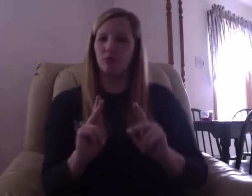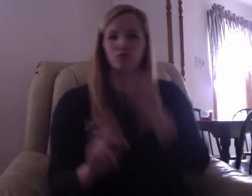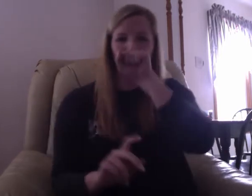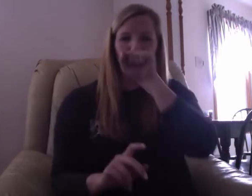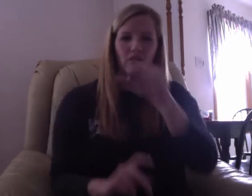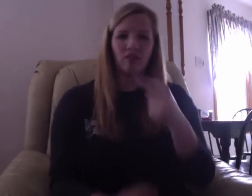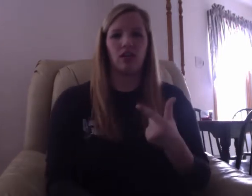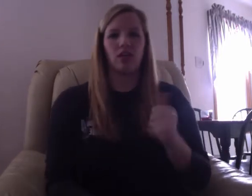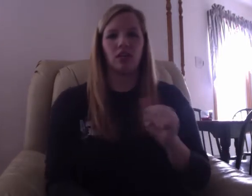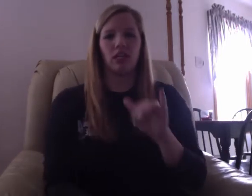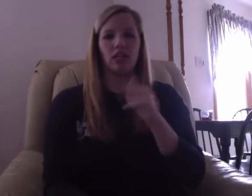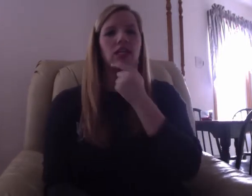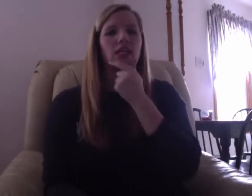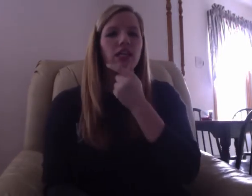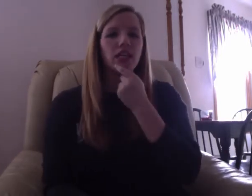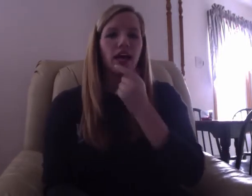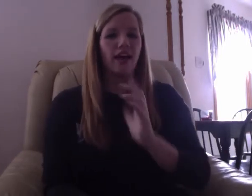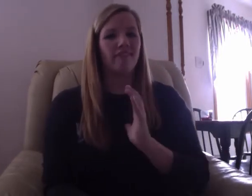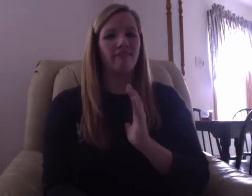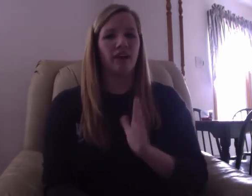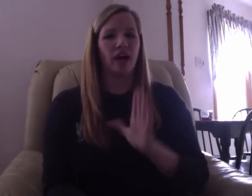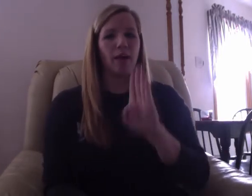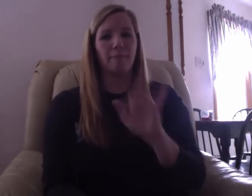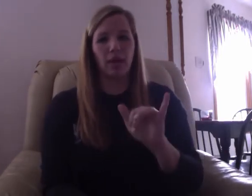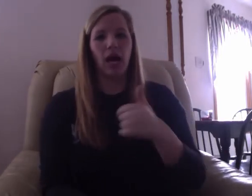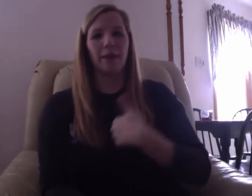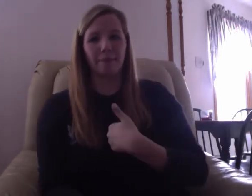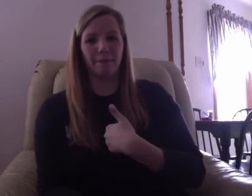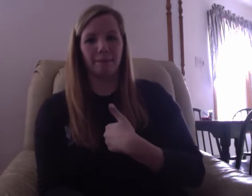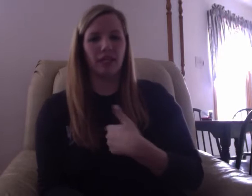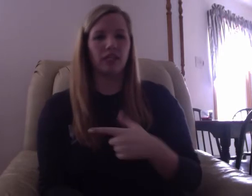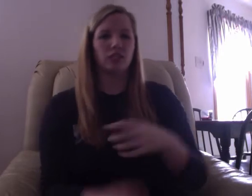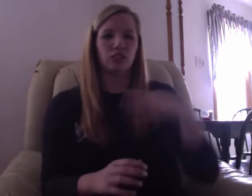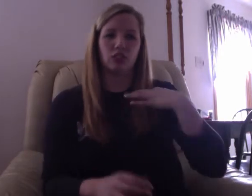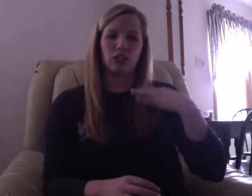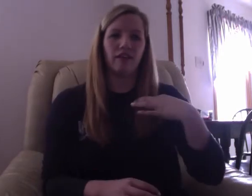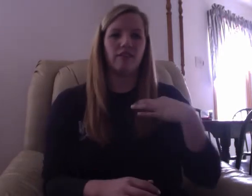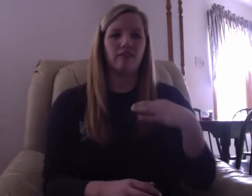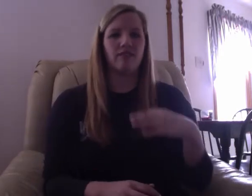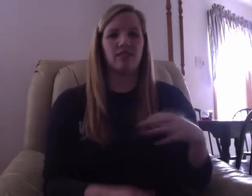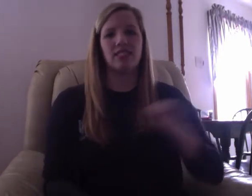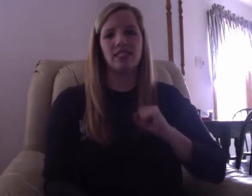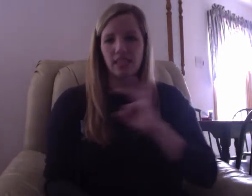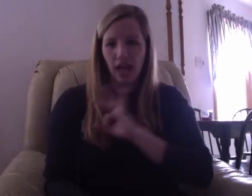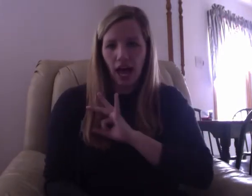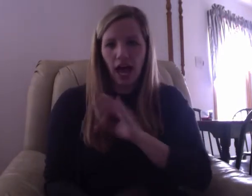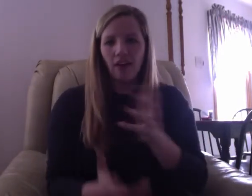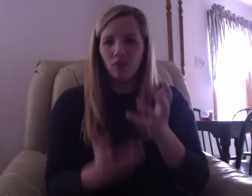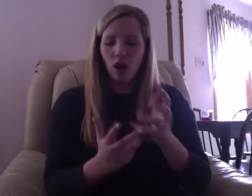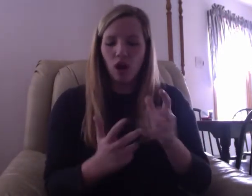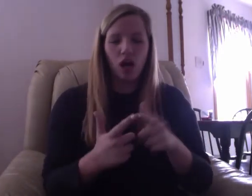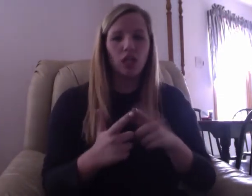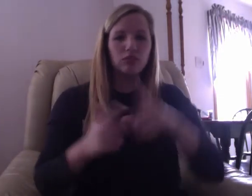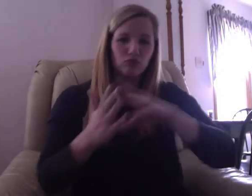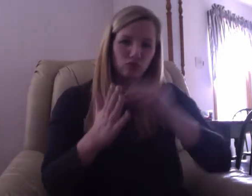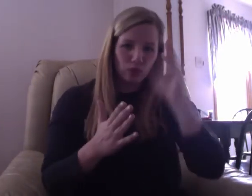We always run out of t-shirts. Students want them, faculty want them, staff want them. It's so great to see everybody wearing the same color, and it